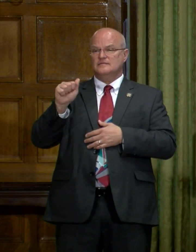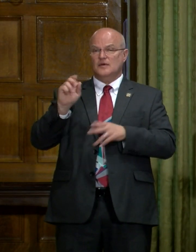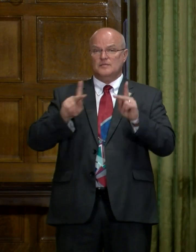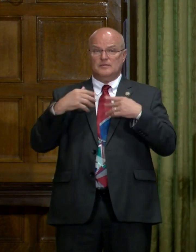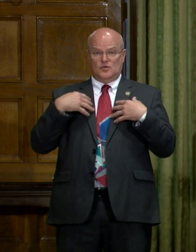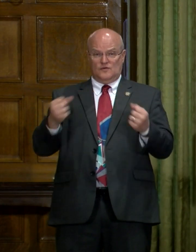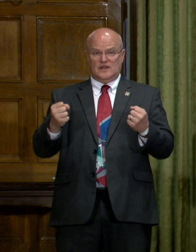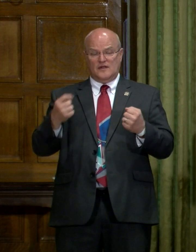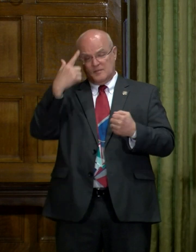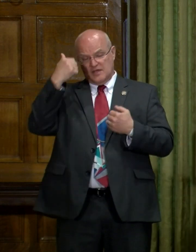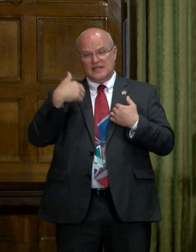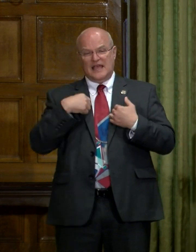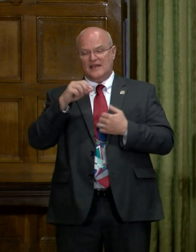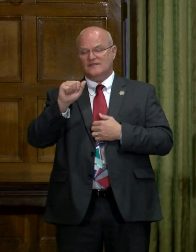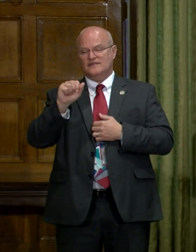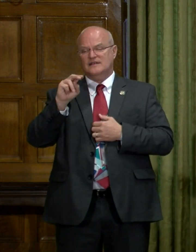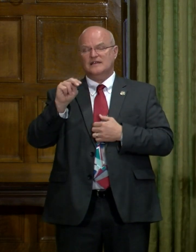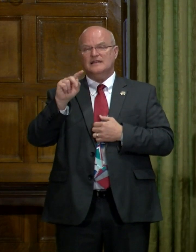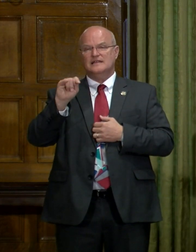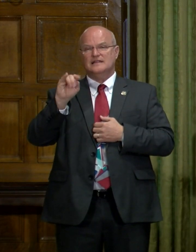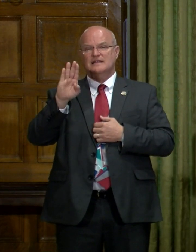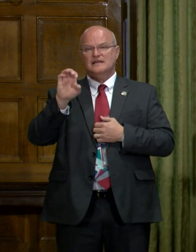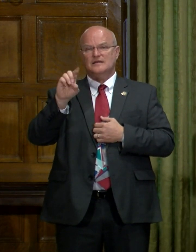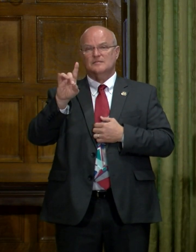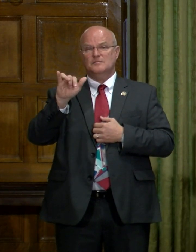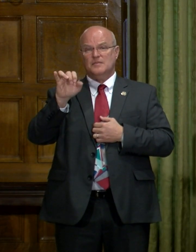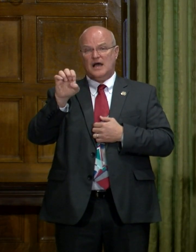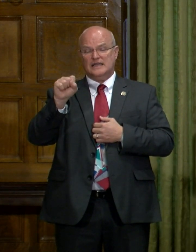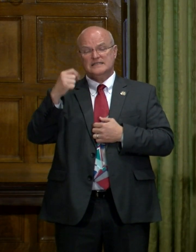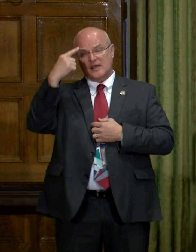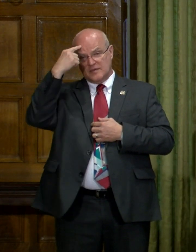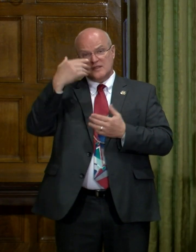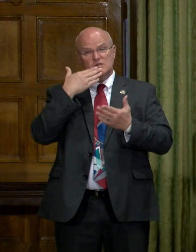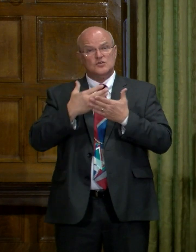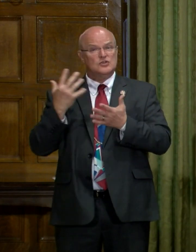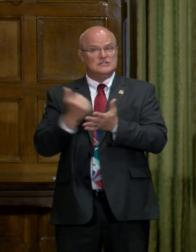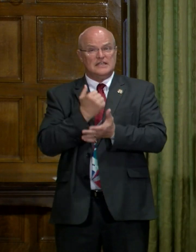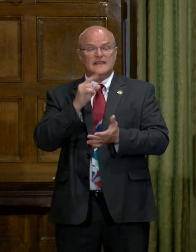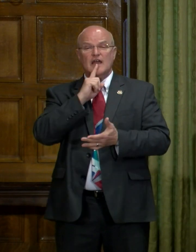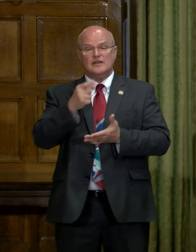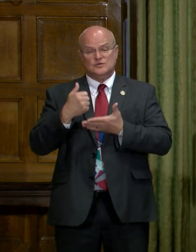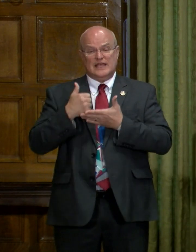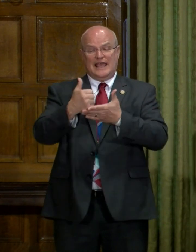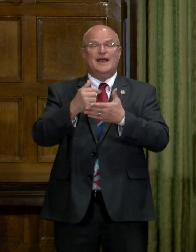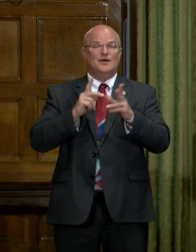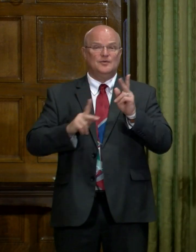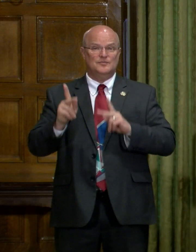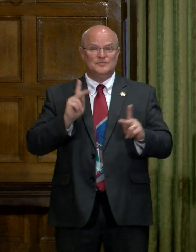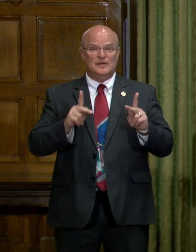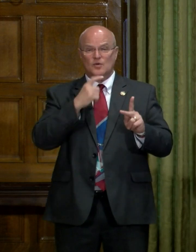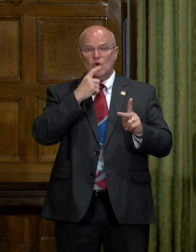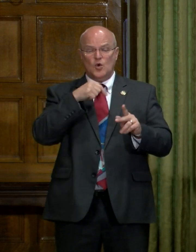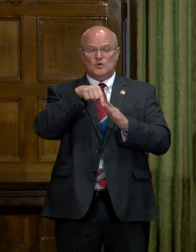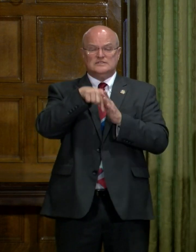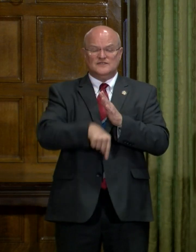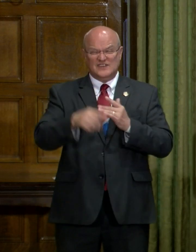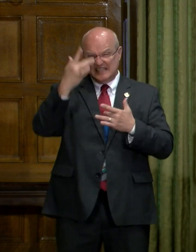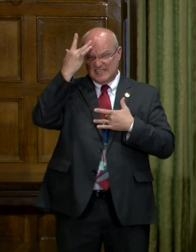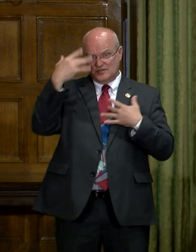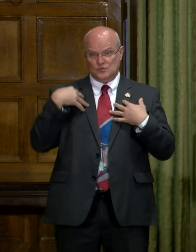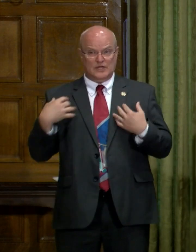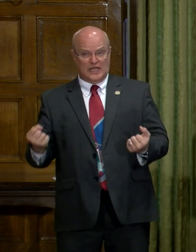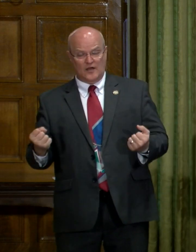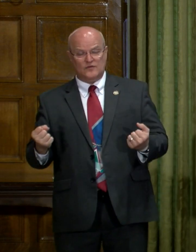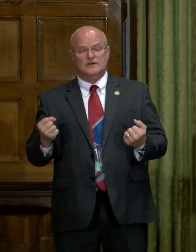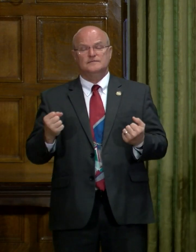recovered because it will have antibodies, and we believe there's a good chance that that will actually help people who are severely ill to